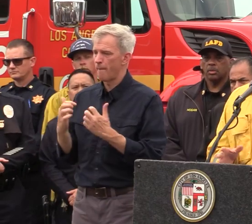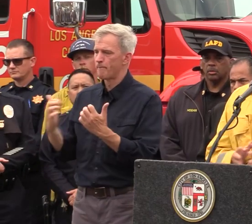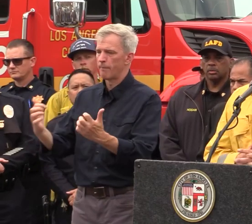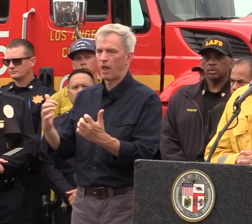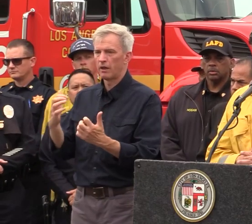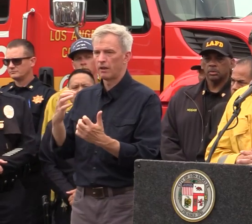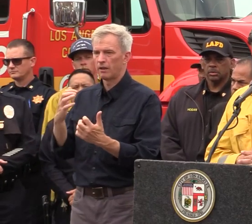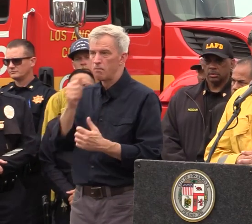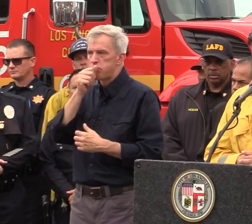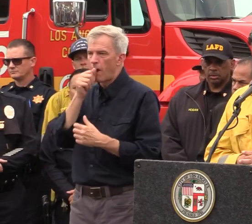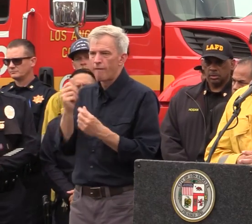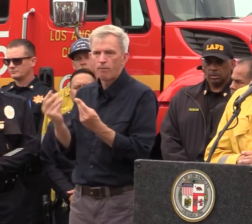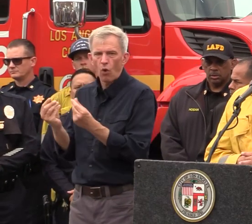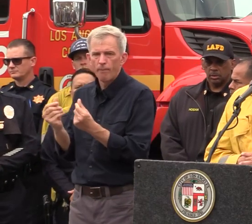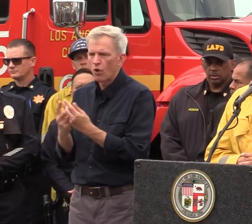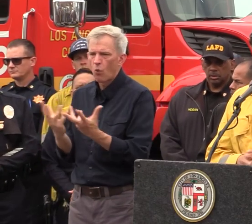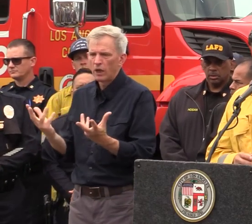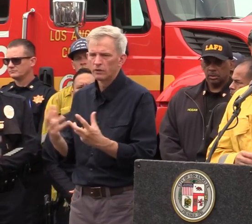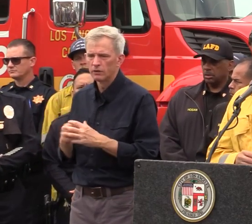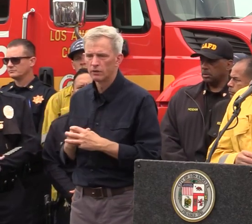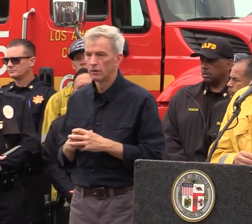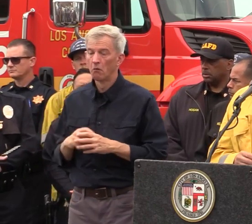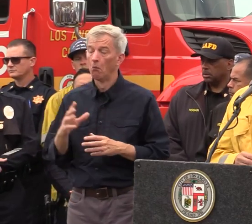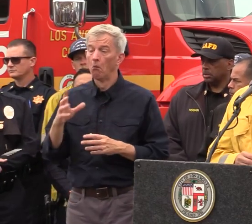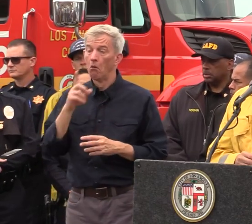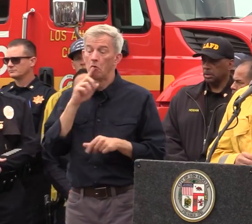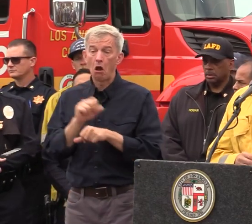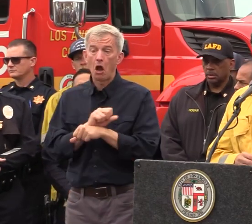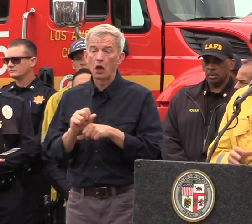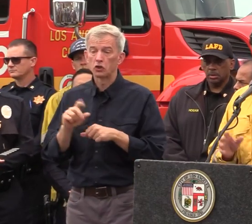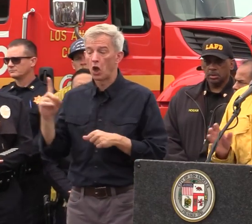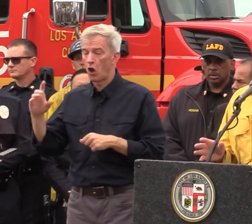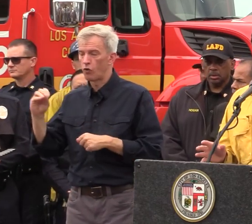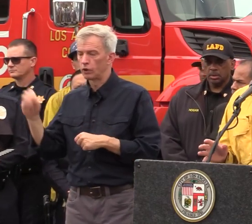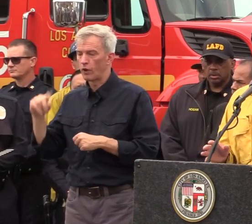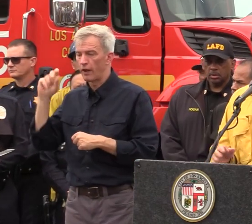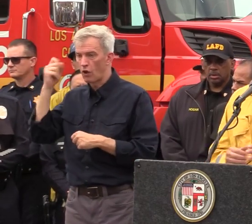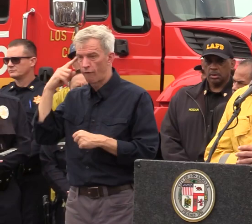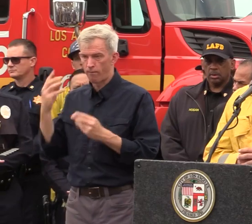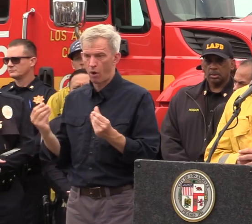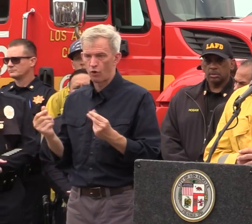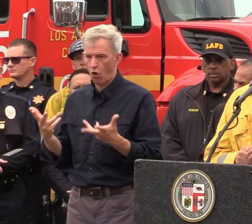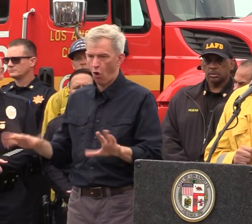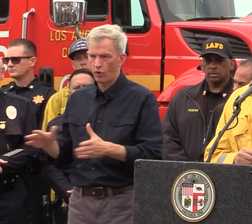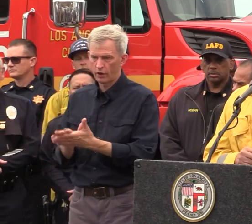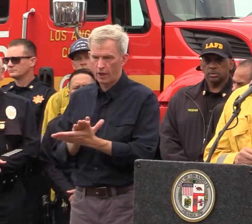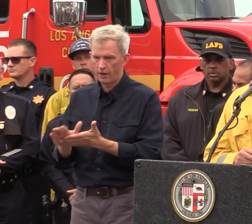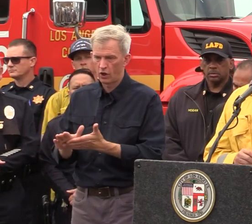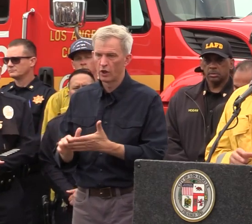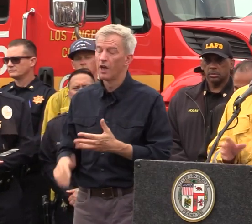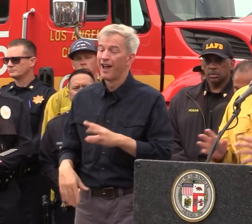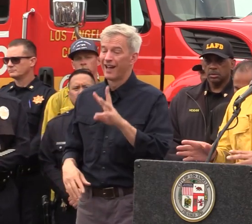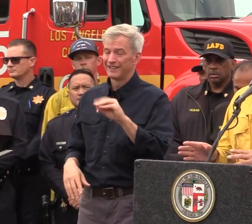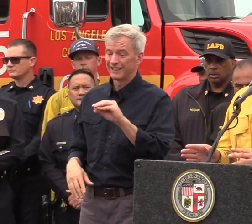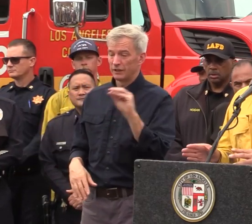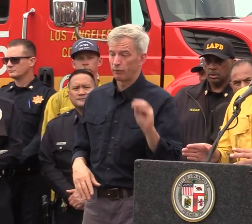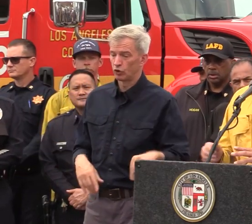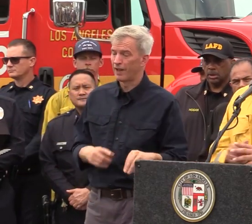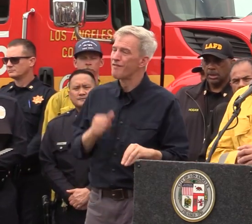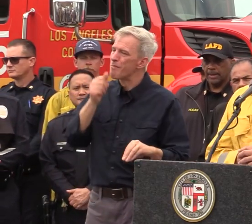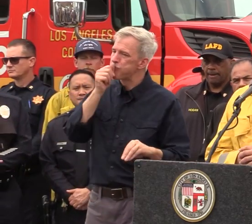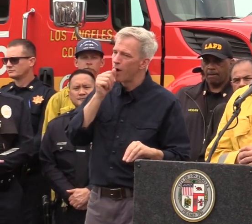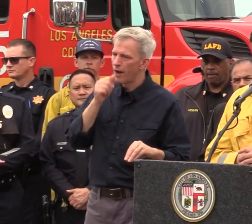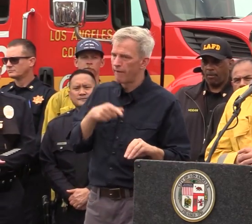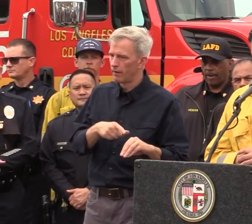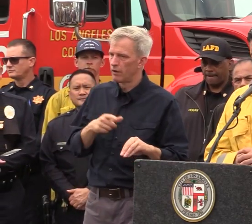No, you know, actually, we do very well. We have 100% of the government properties have been cleared already. 60% of the private